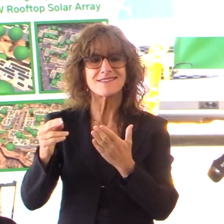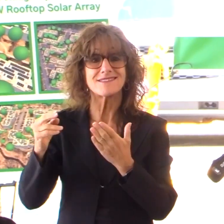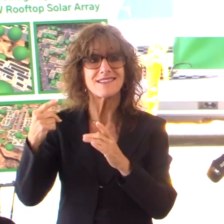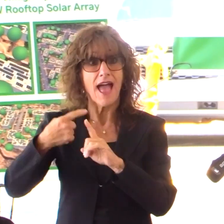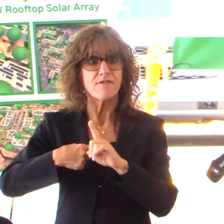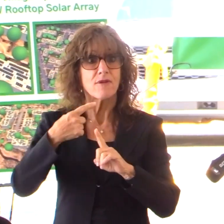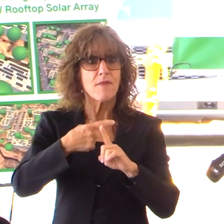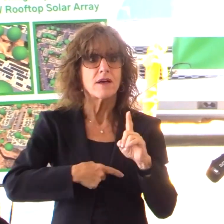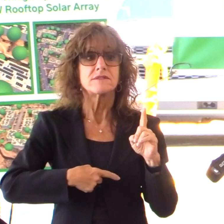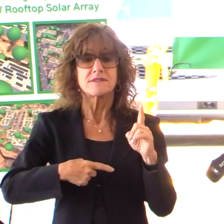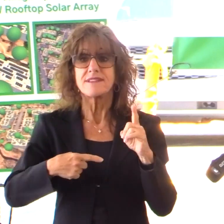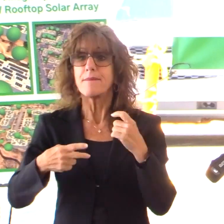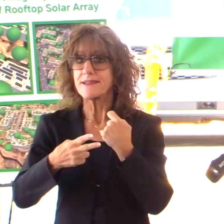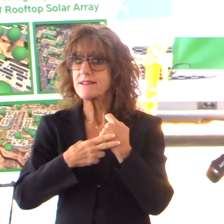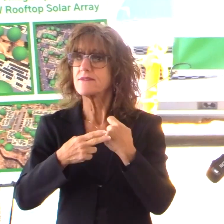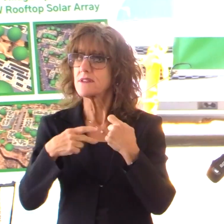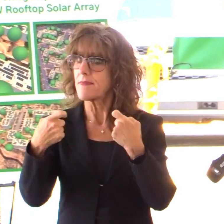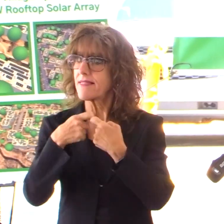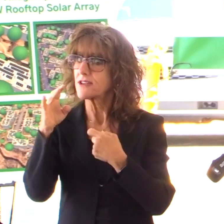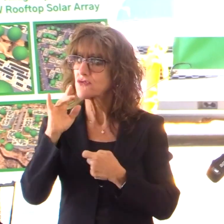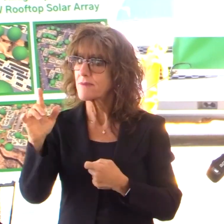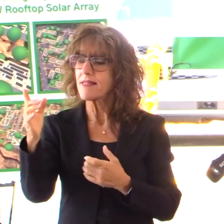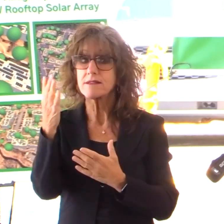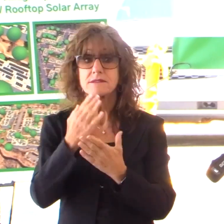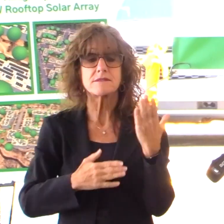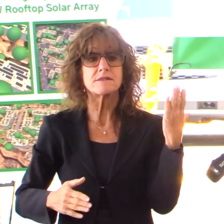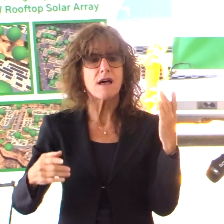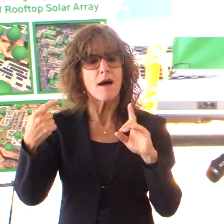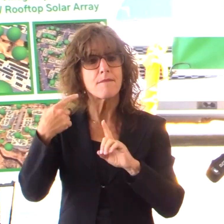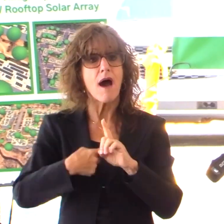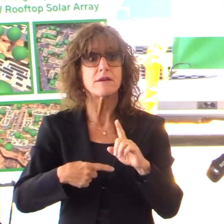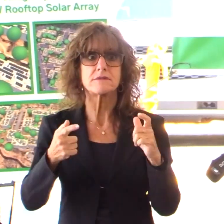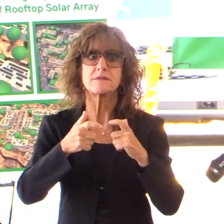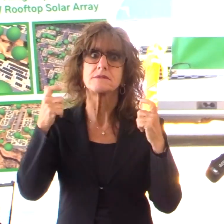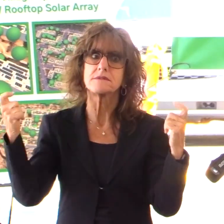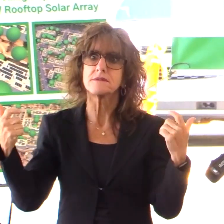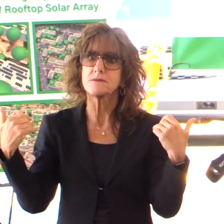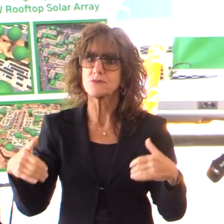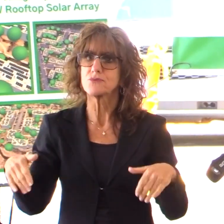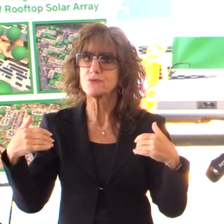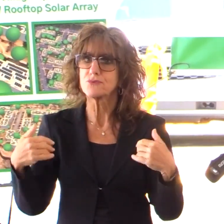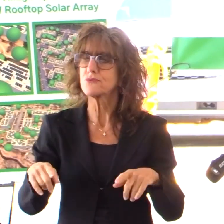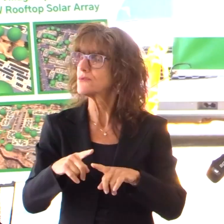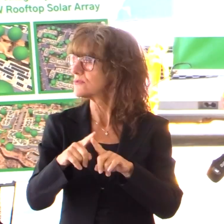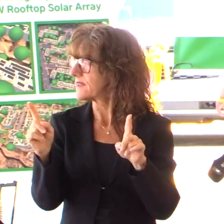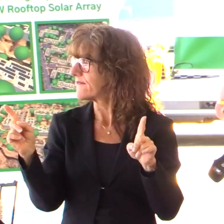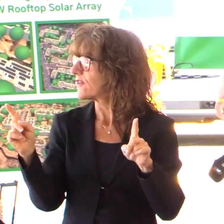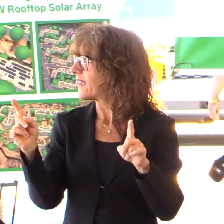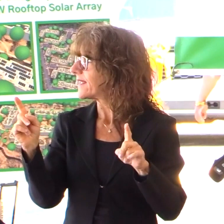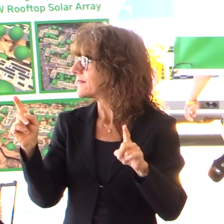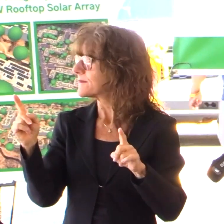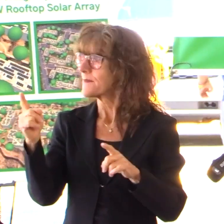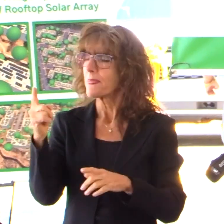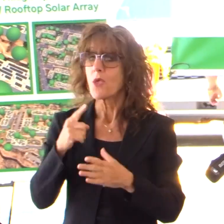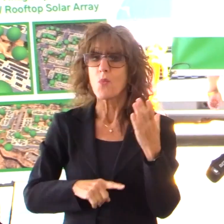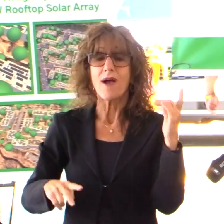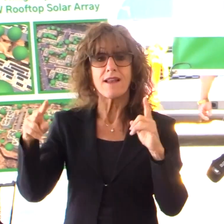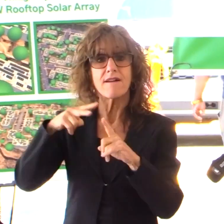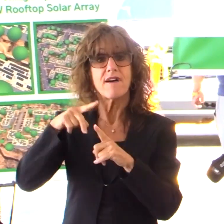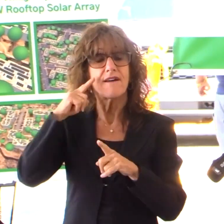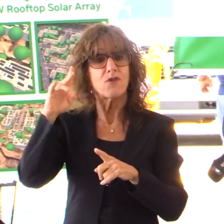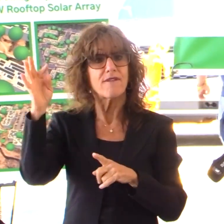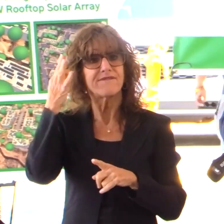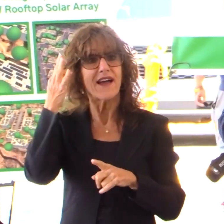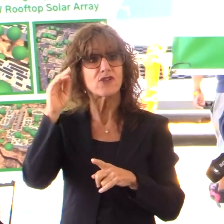and my electric bill. And some months it's substantially different than what I'm paying. And when I filed for federal tax